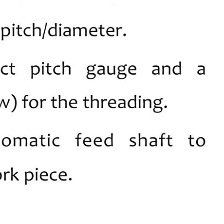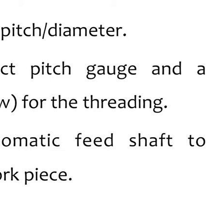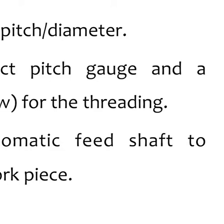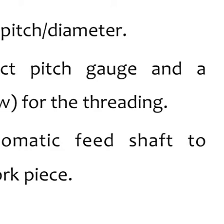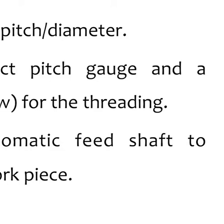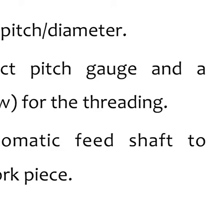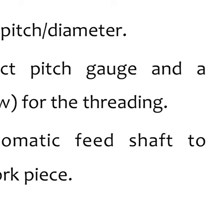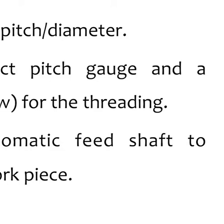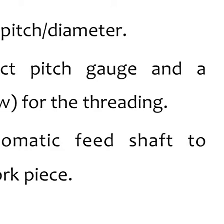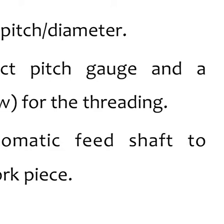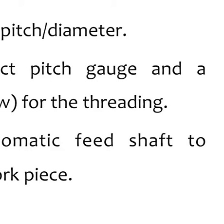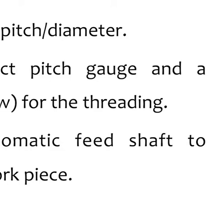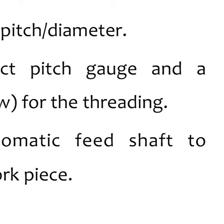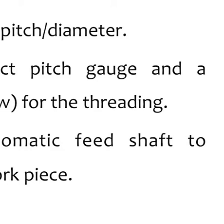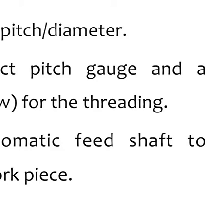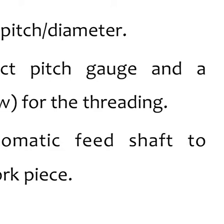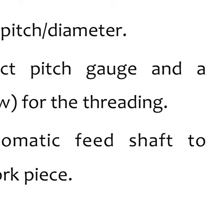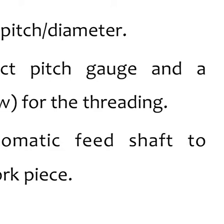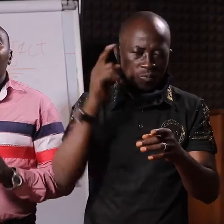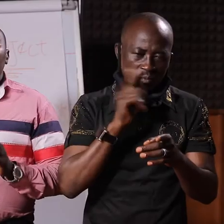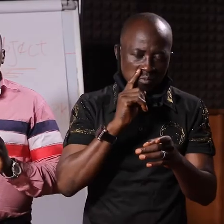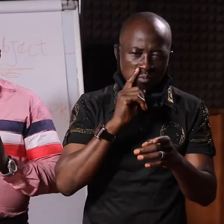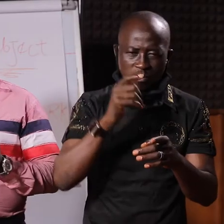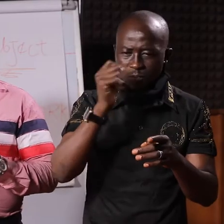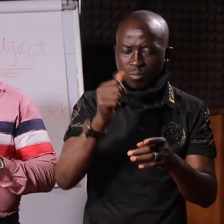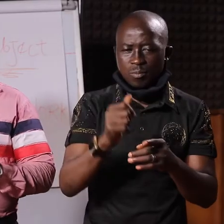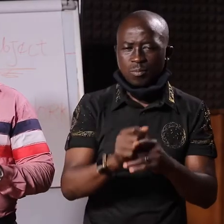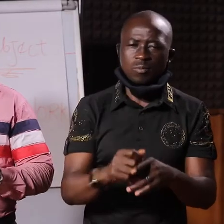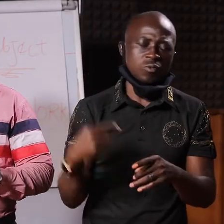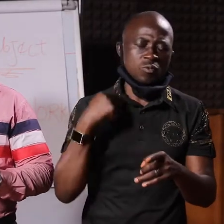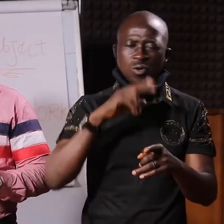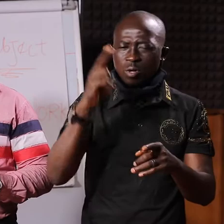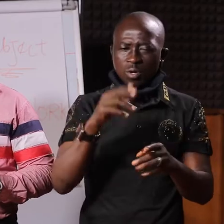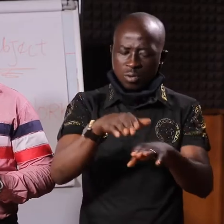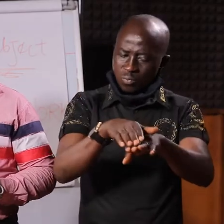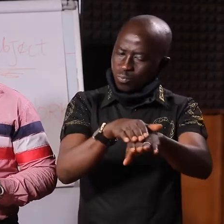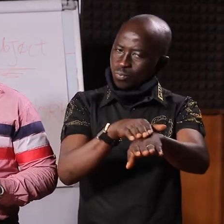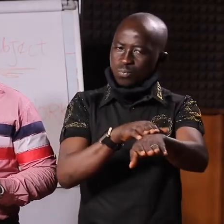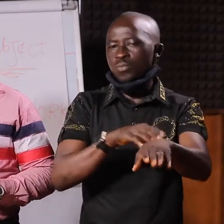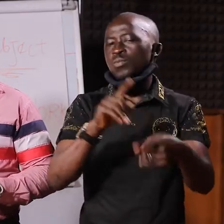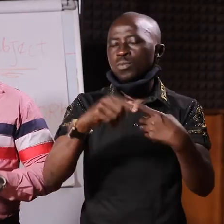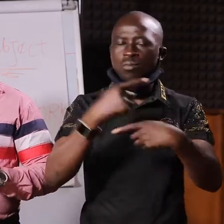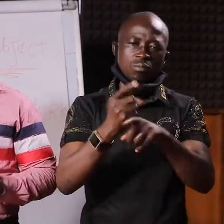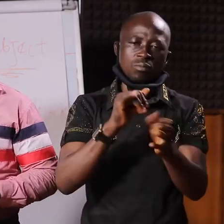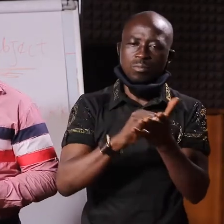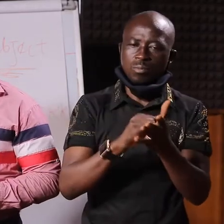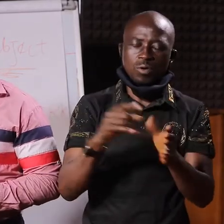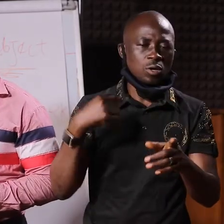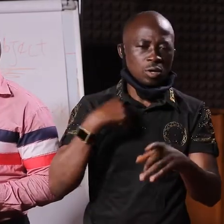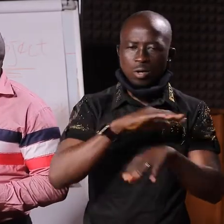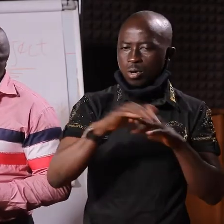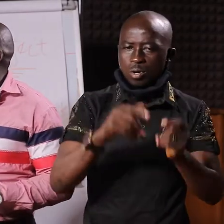pitch gauge and suitable speed. We use low speed in producing threads. We don't use the high